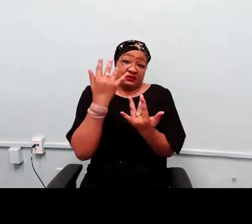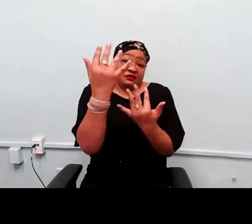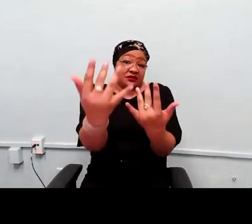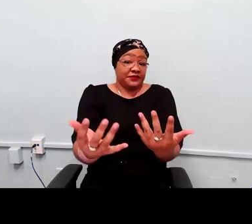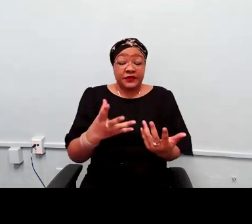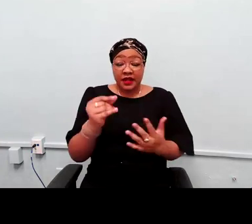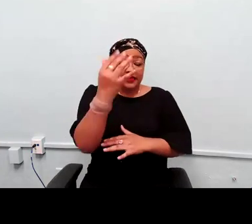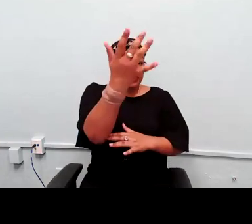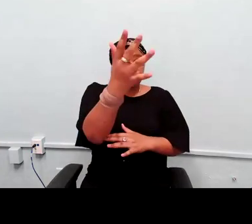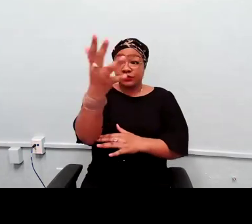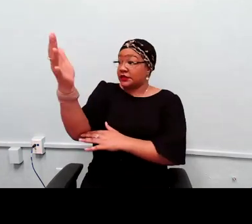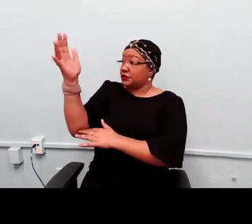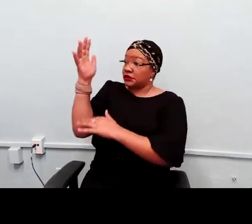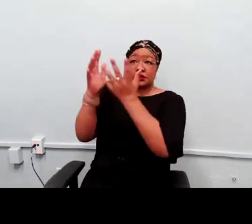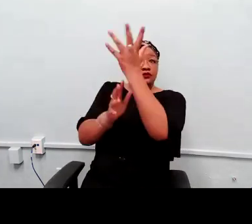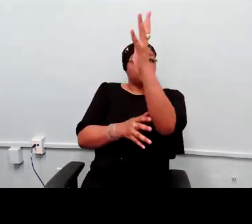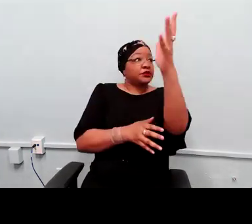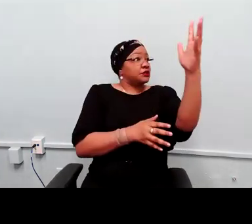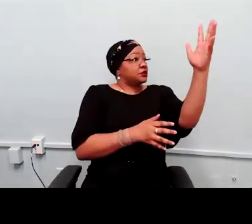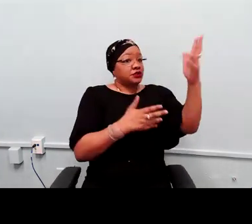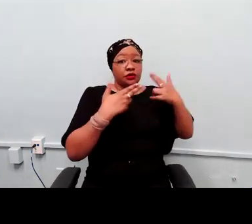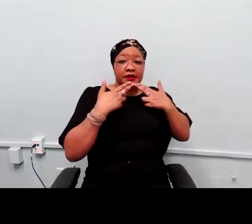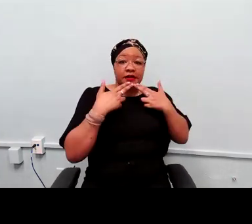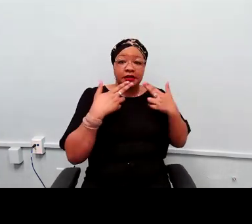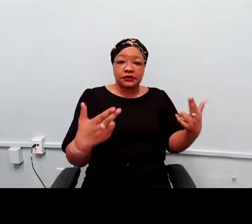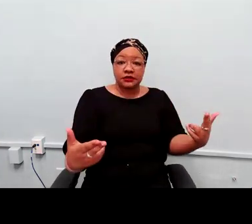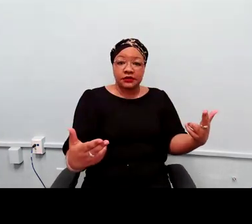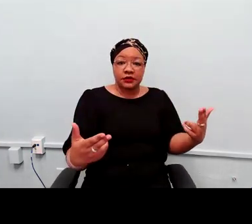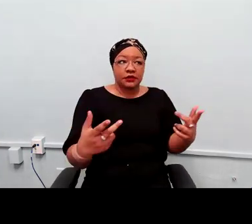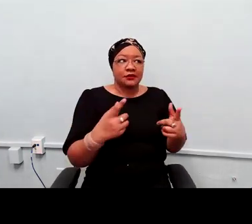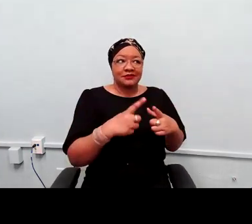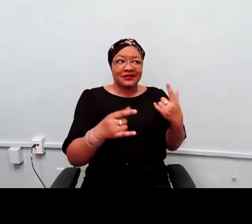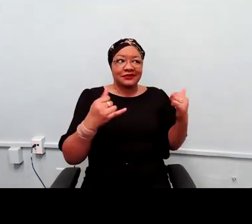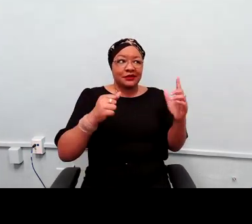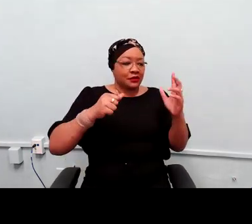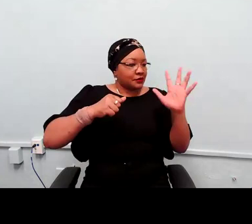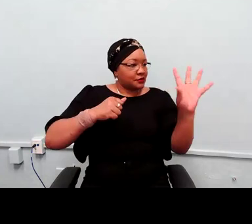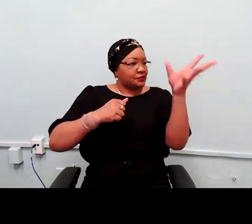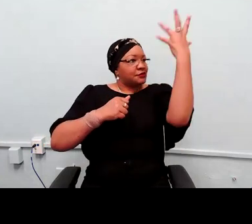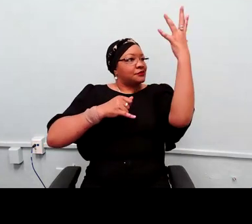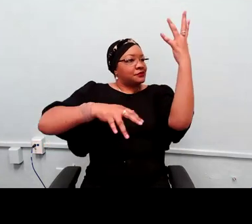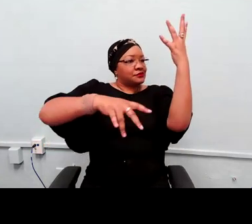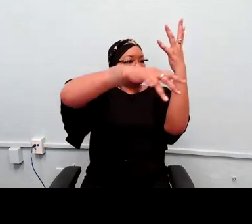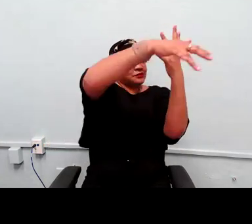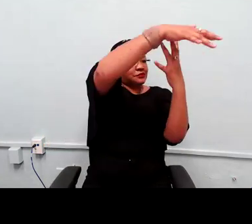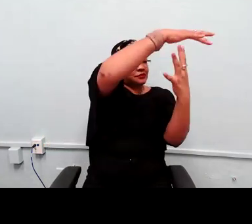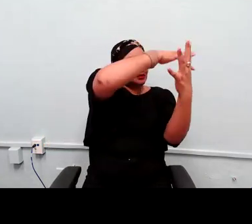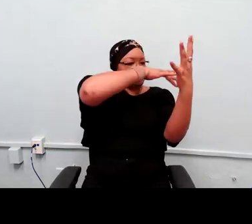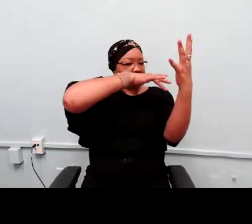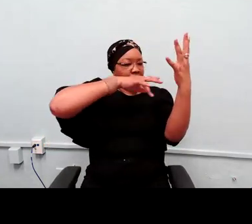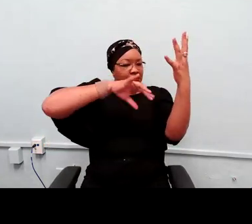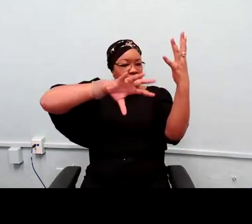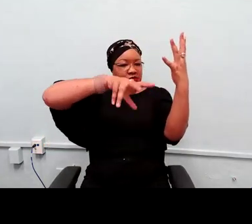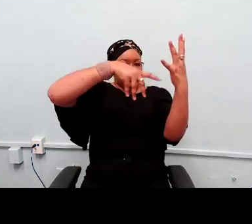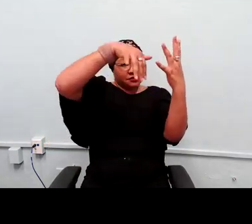and valiant as children, trapped in concrete circles, surrounded by a smog-filled